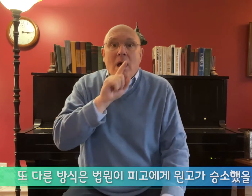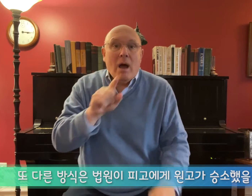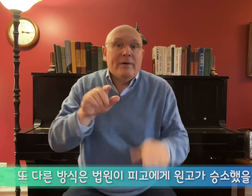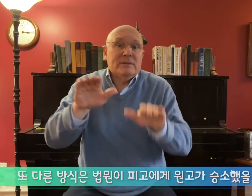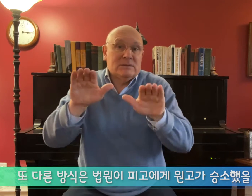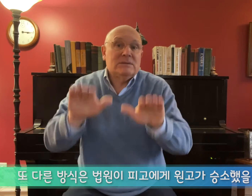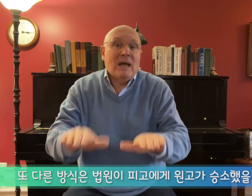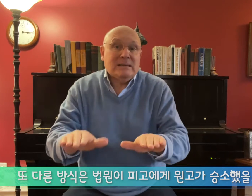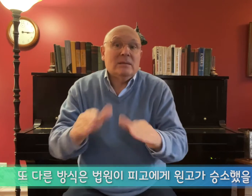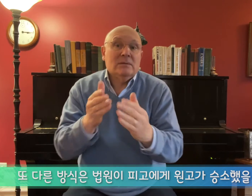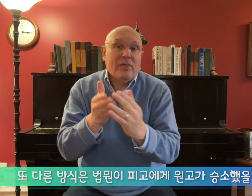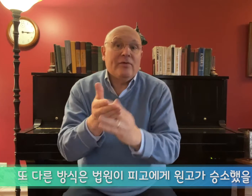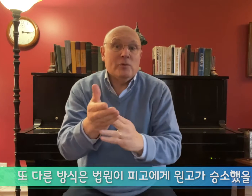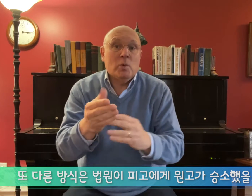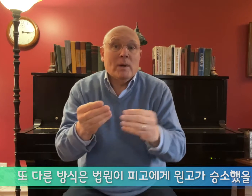Many cases are settled through mediation.